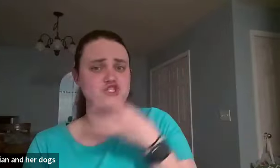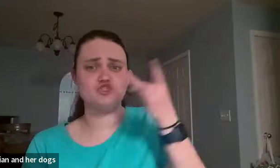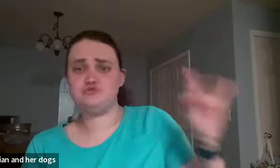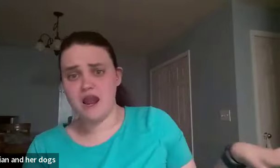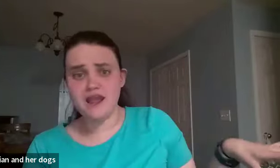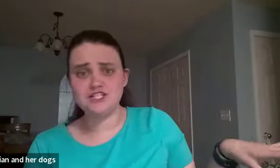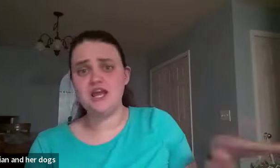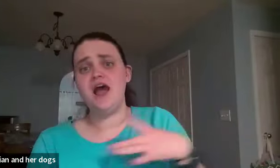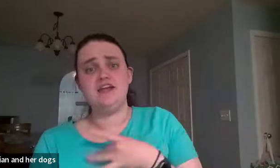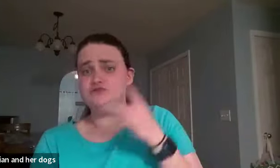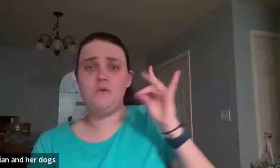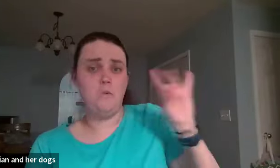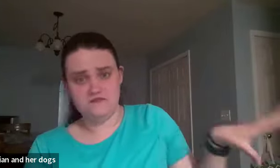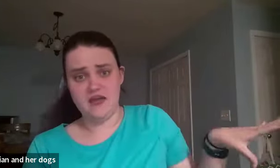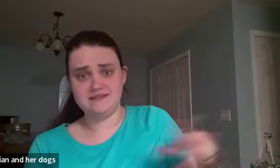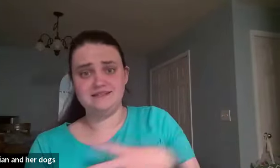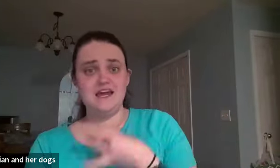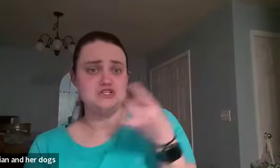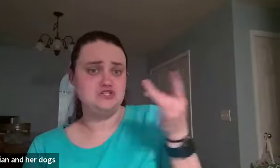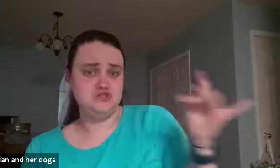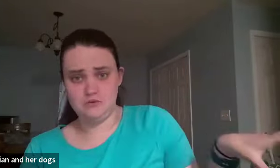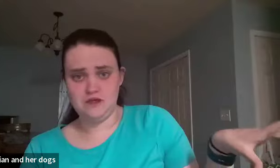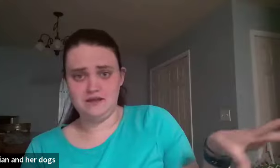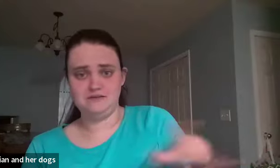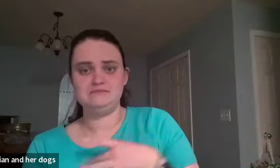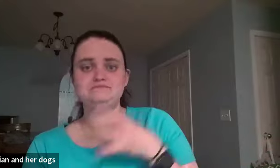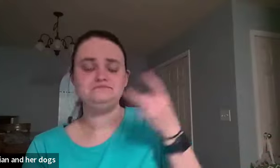that's trash. I do not want that. Don't